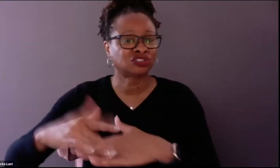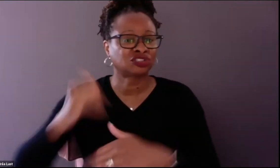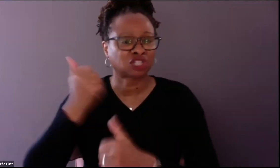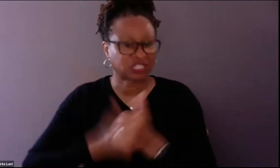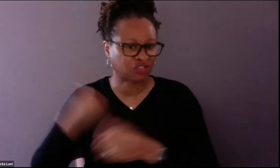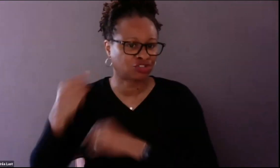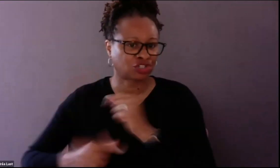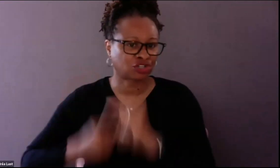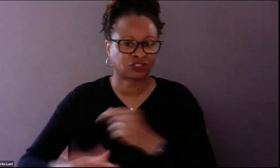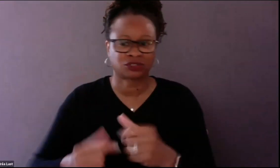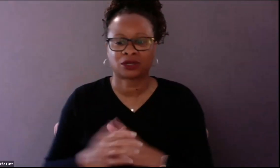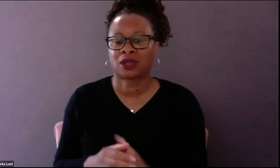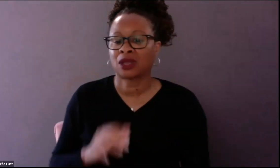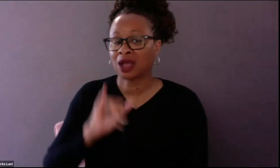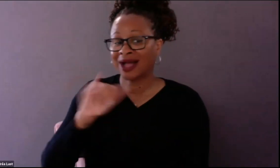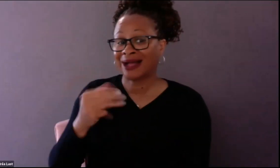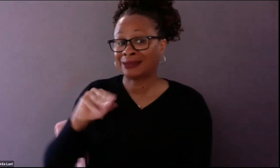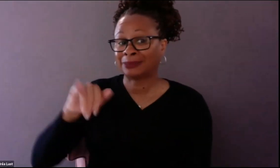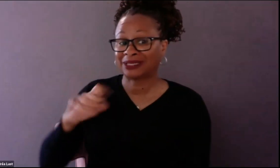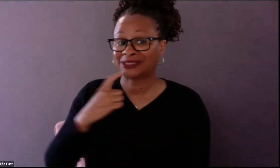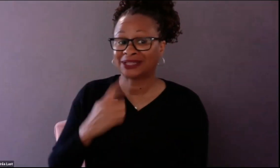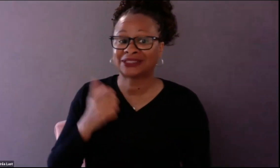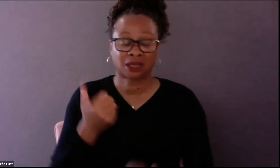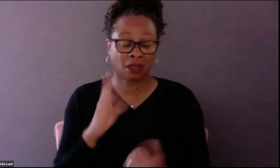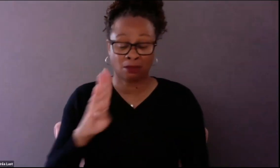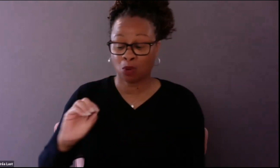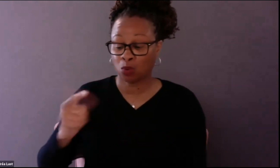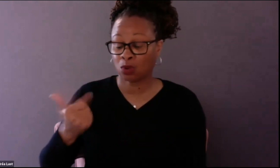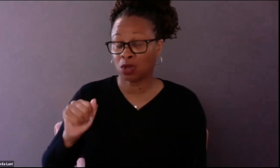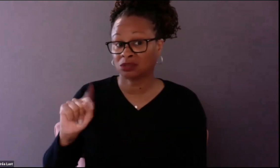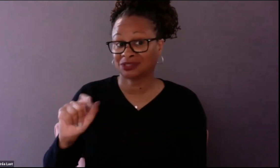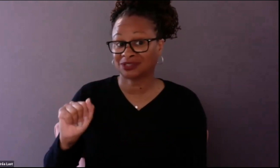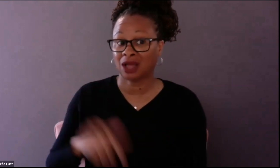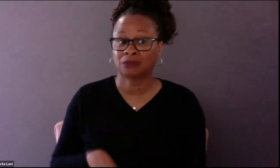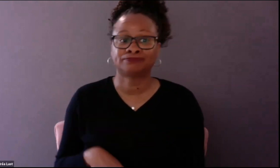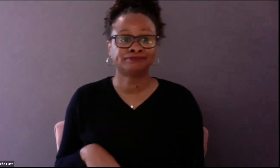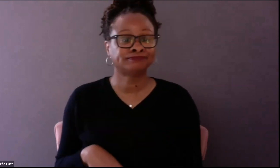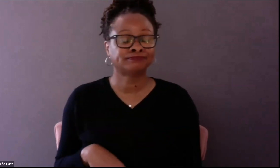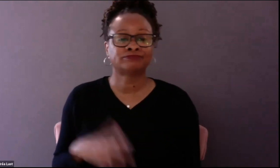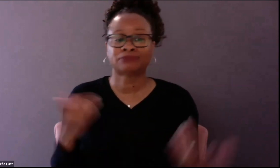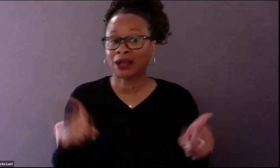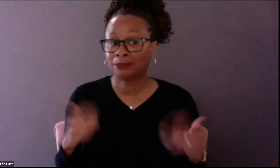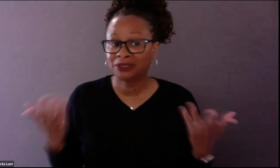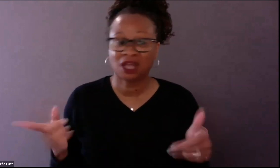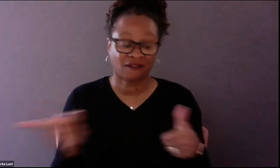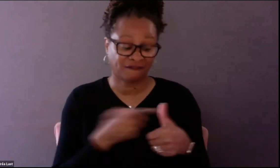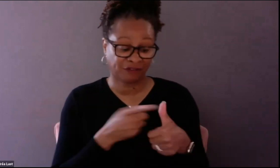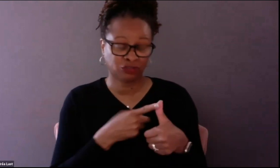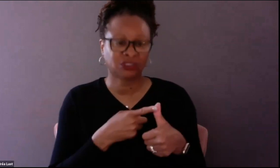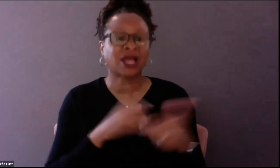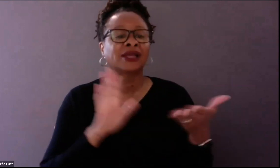In the case of Bogotá, the process was first the people, the